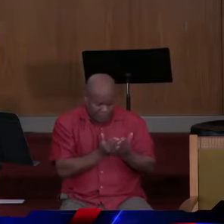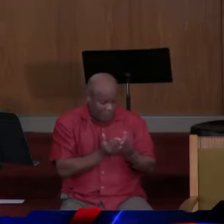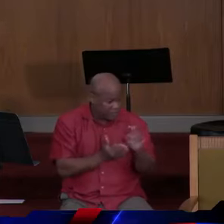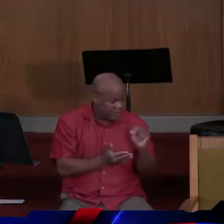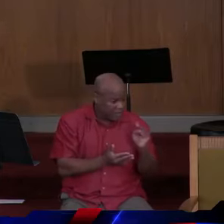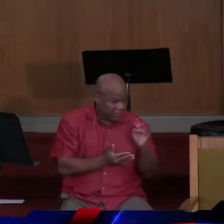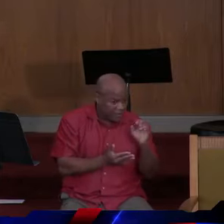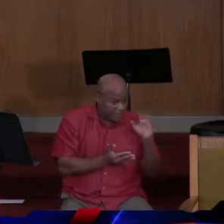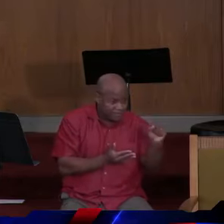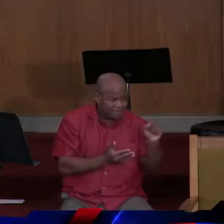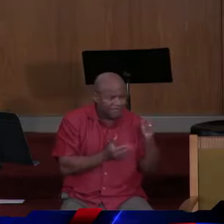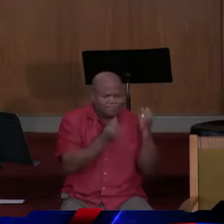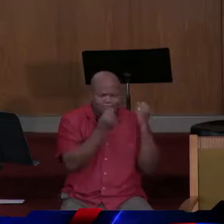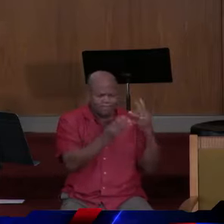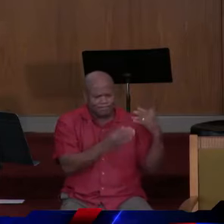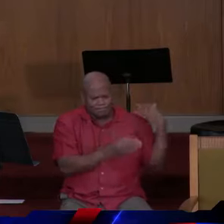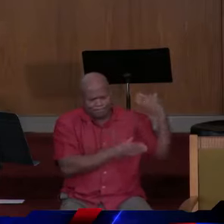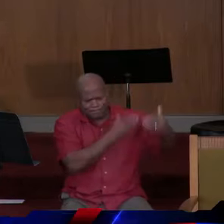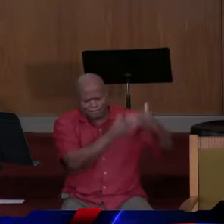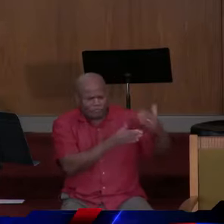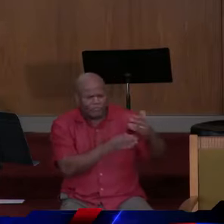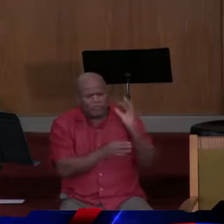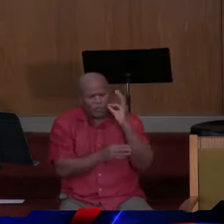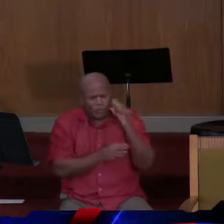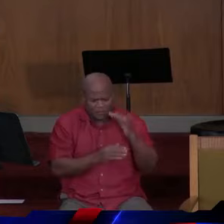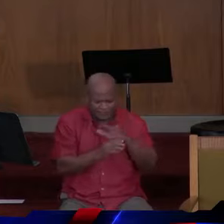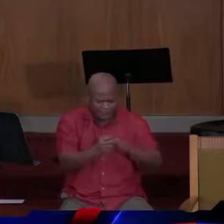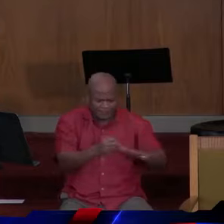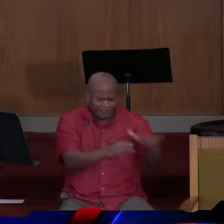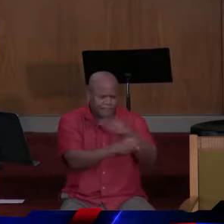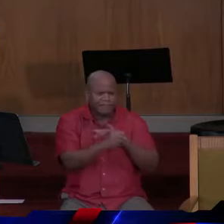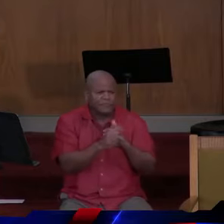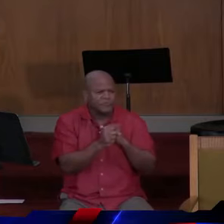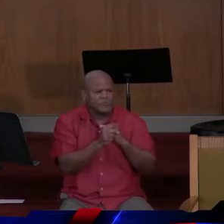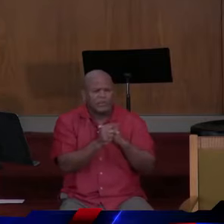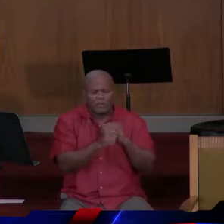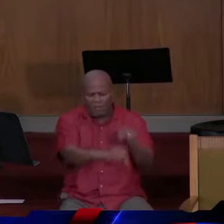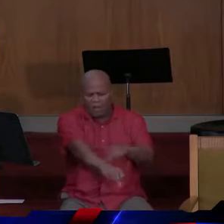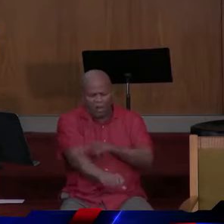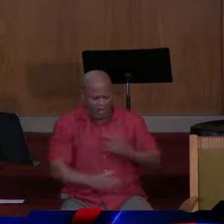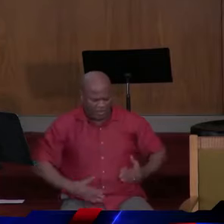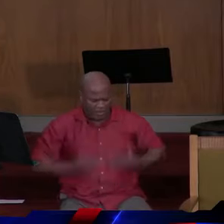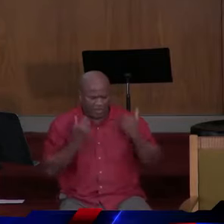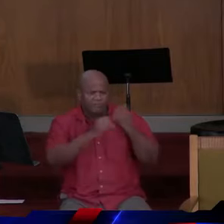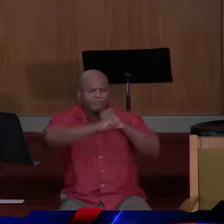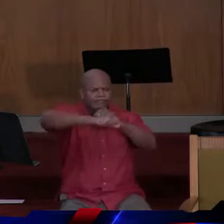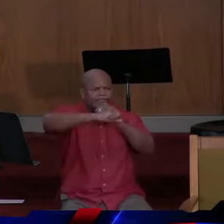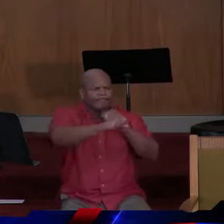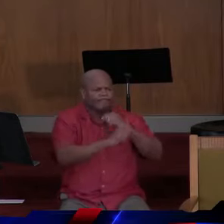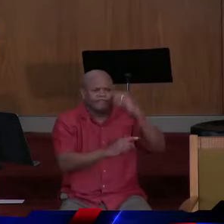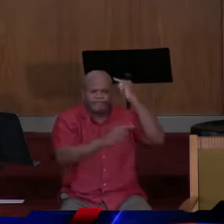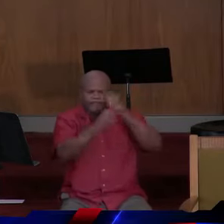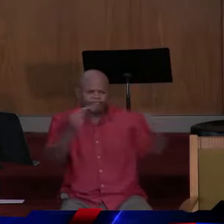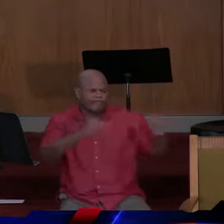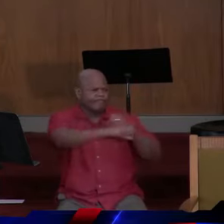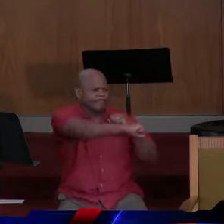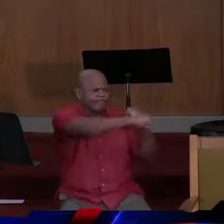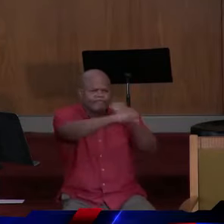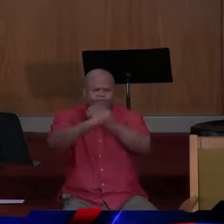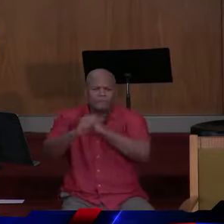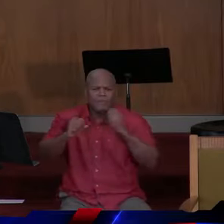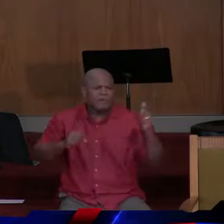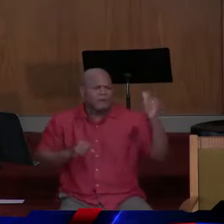numerous descendants, fruitful land, good health, long life. But watch this, protection from your enemies and